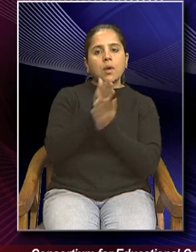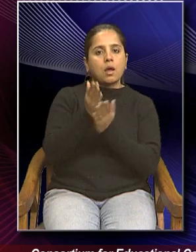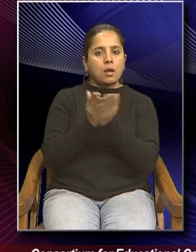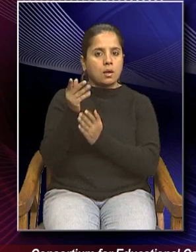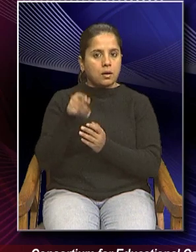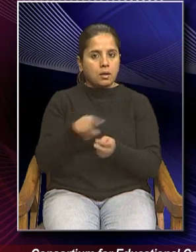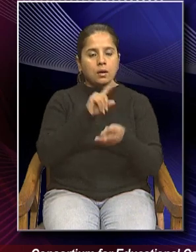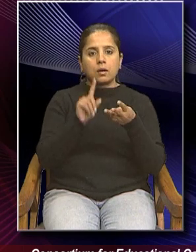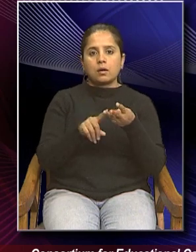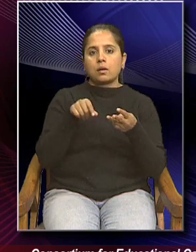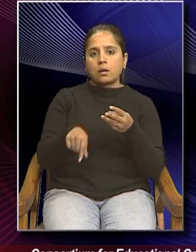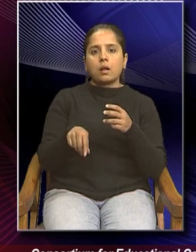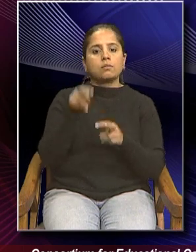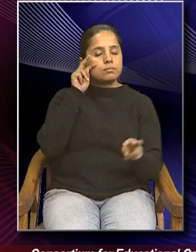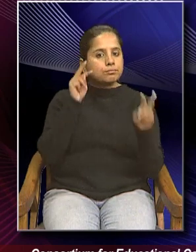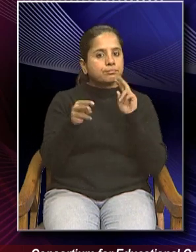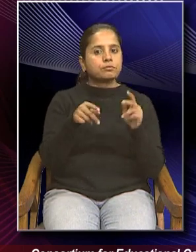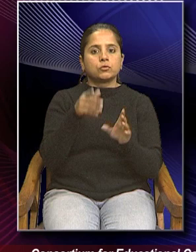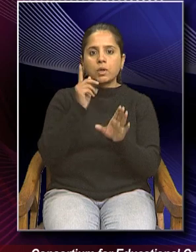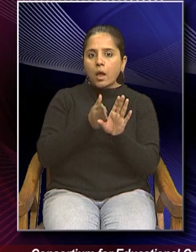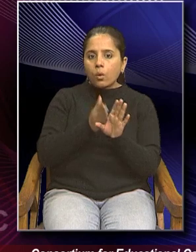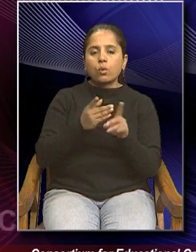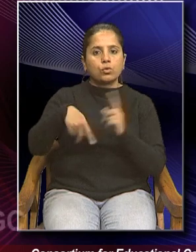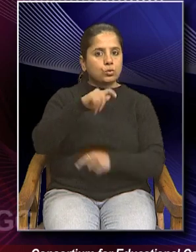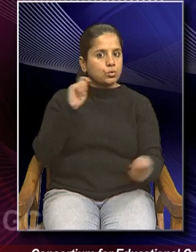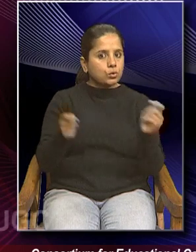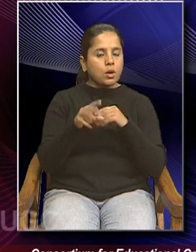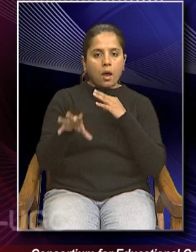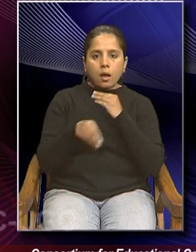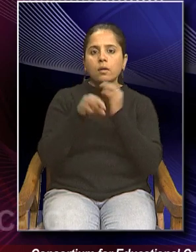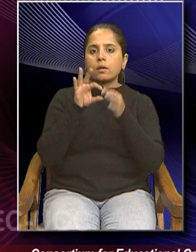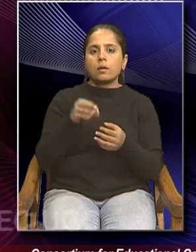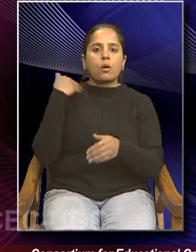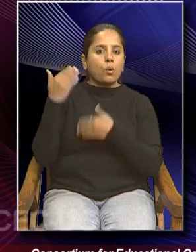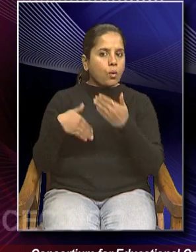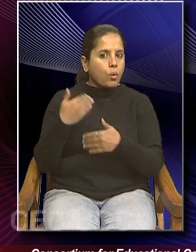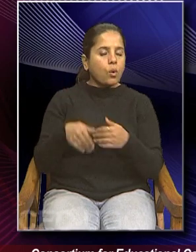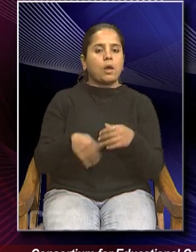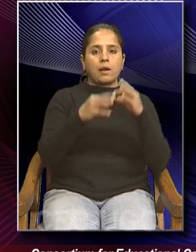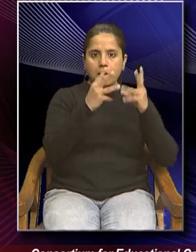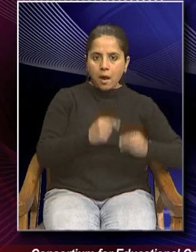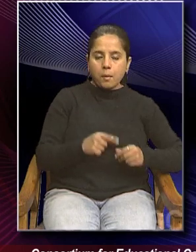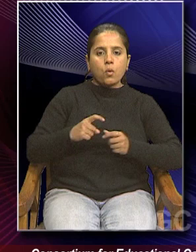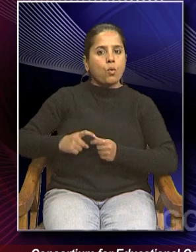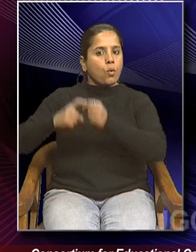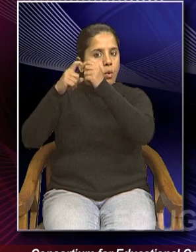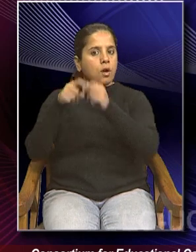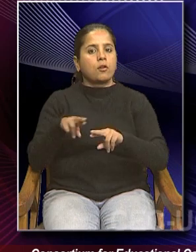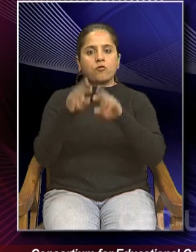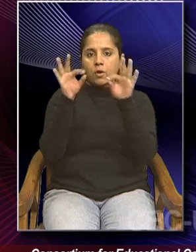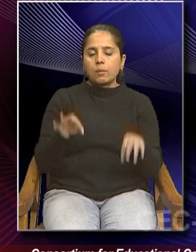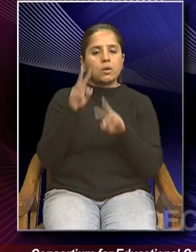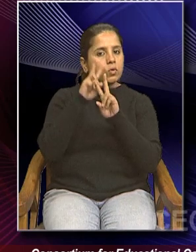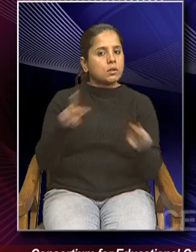as a third paradigm in psychology, in addition to the traditional quantitative and qualitative frameworks of